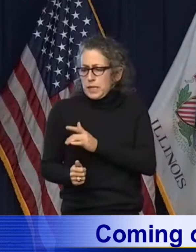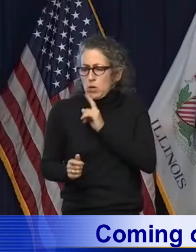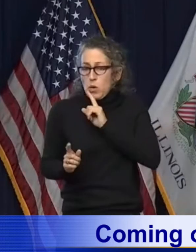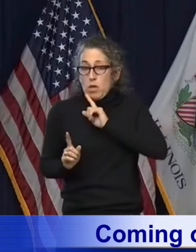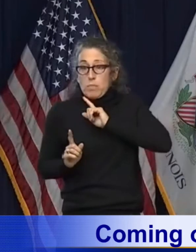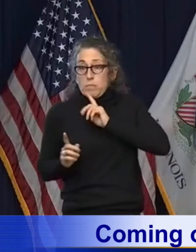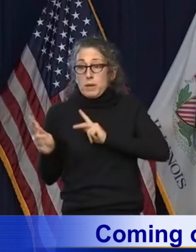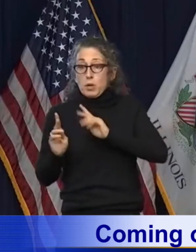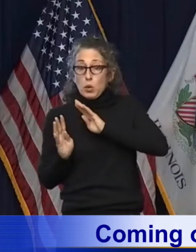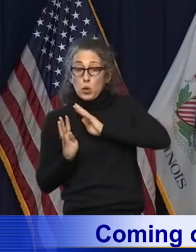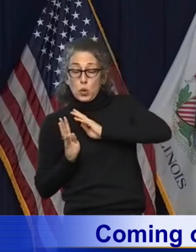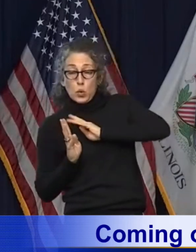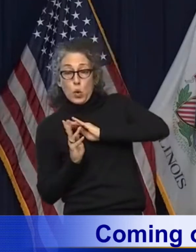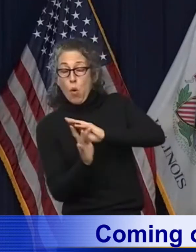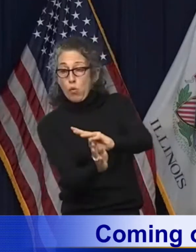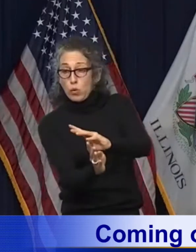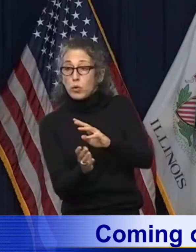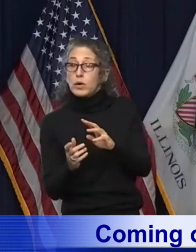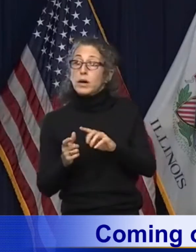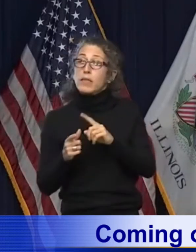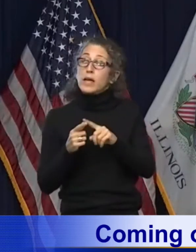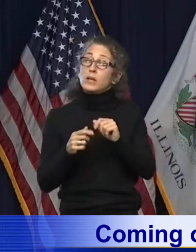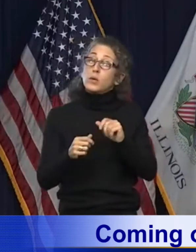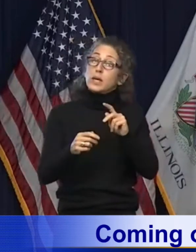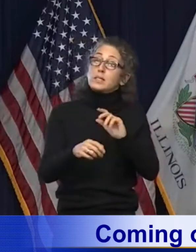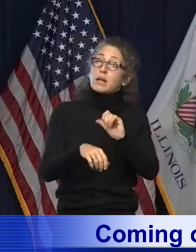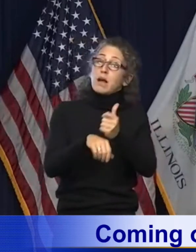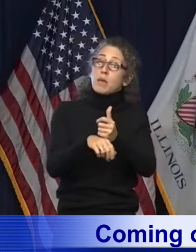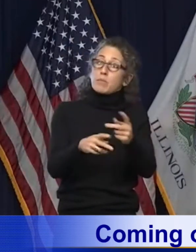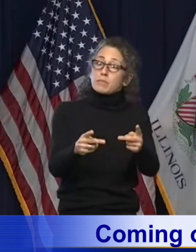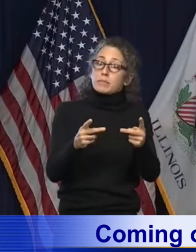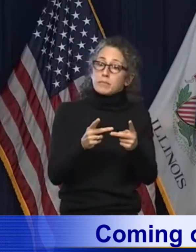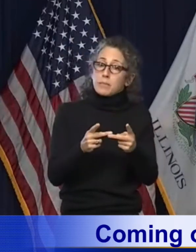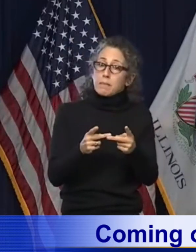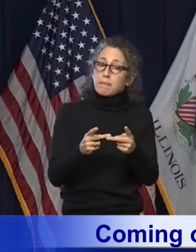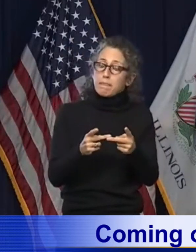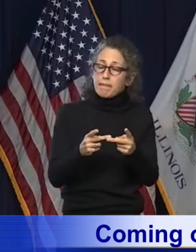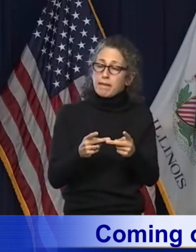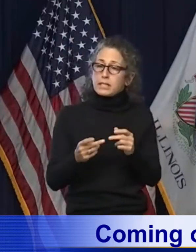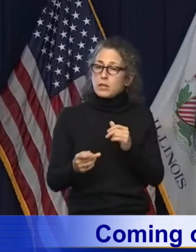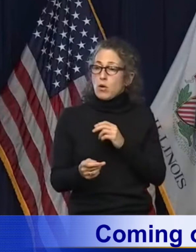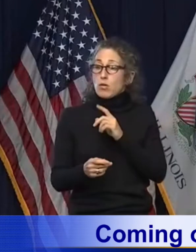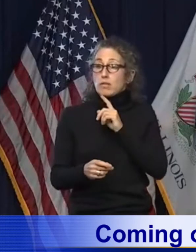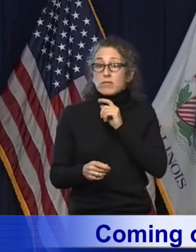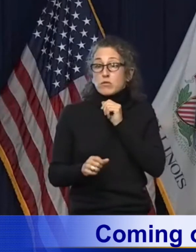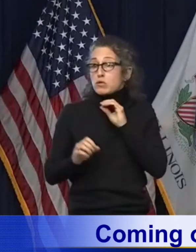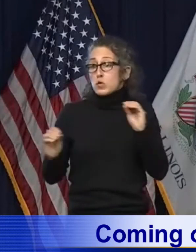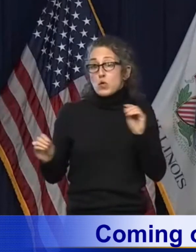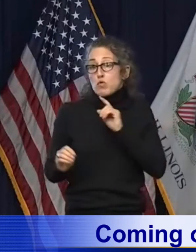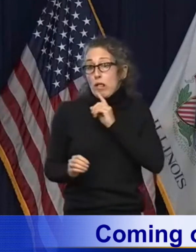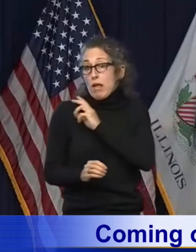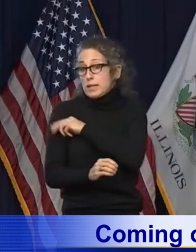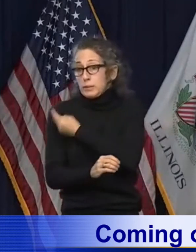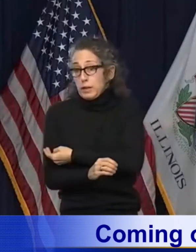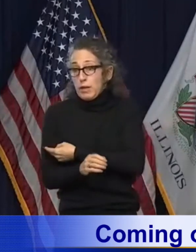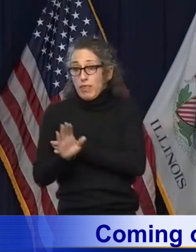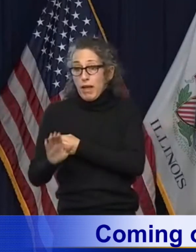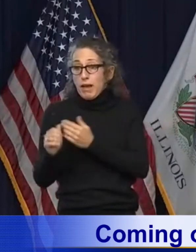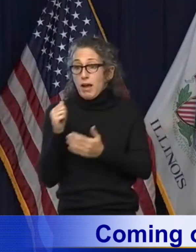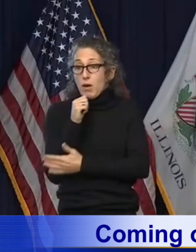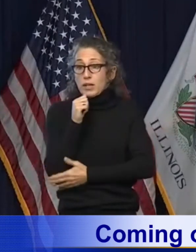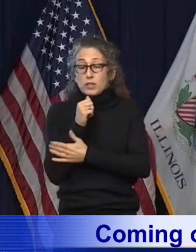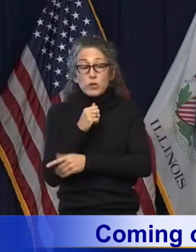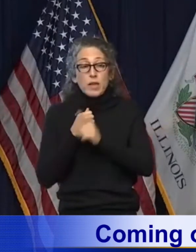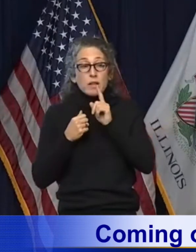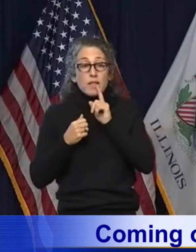allocate to those facilities since there isn't an actual hospital? And so those conversations are going on. Again, this is a process that's going to